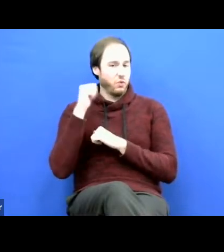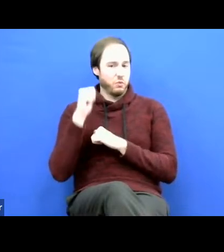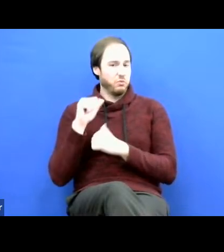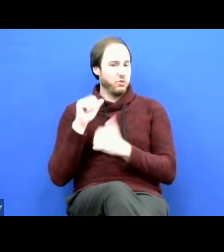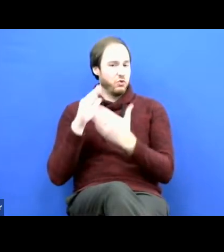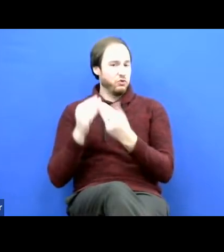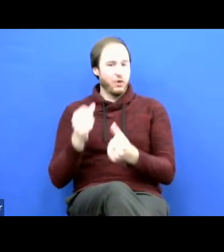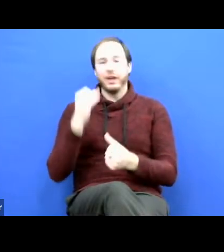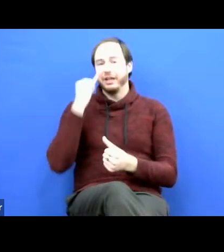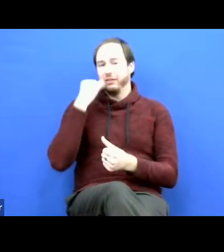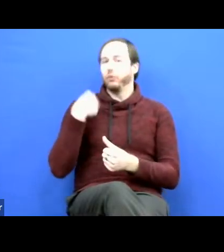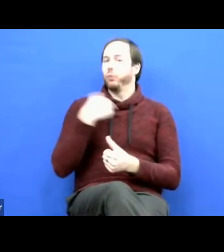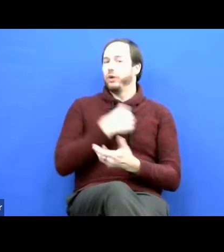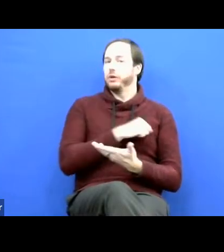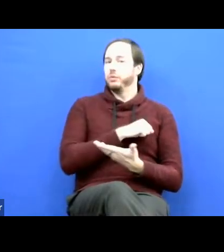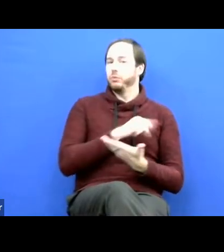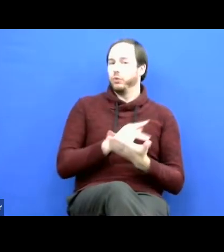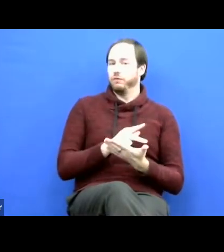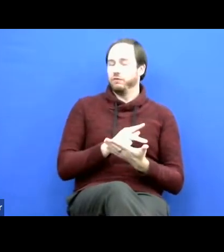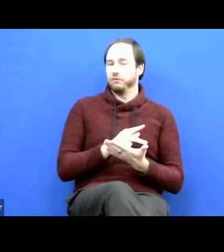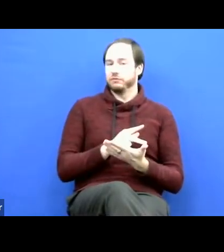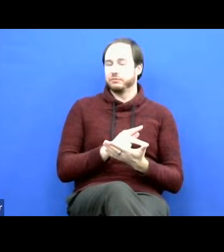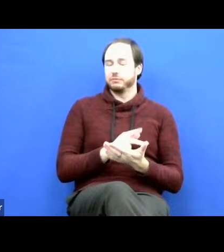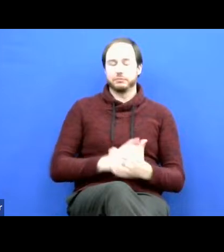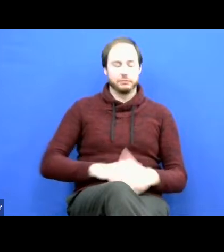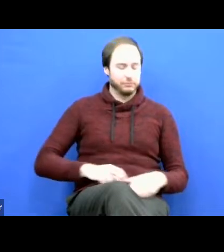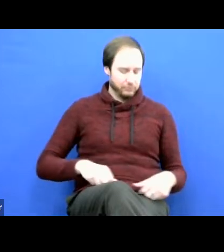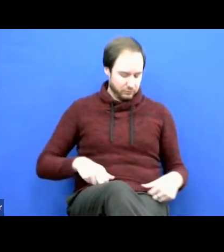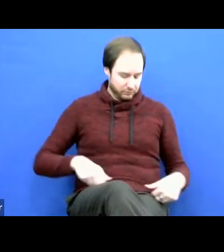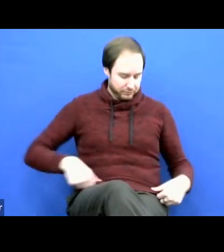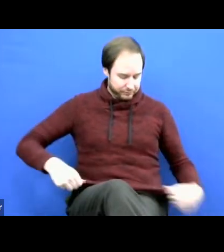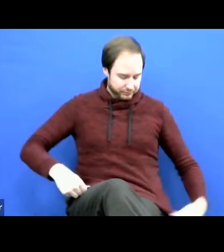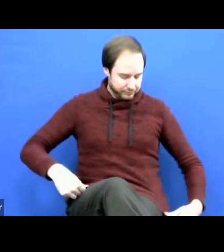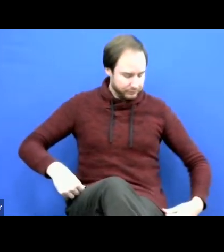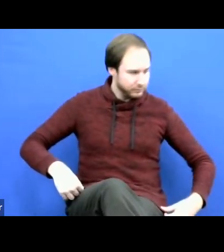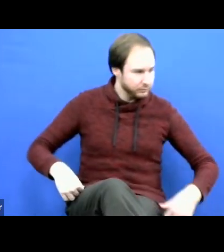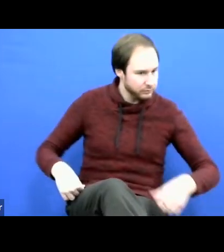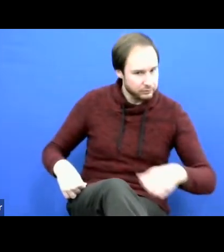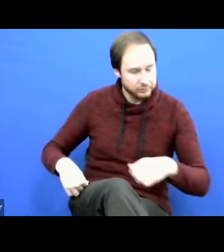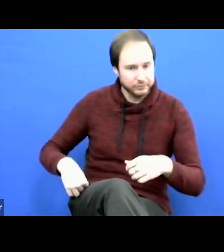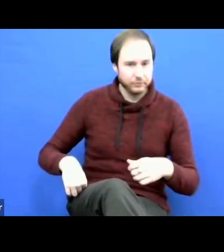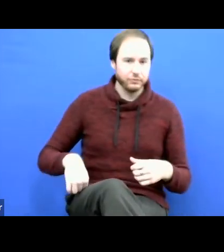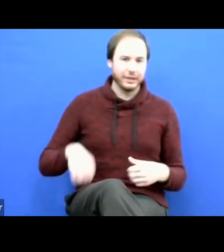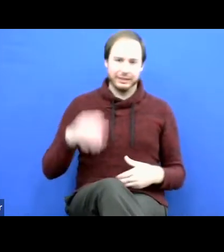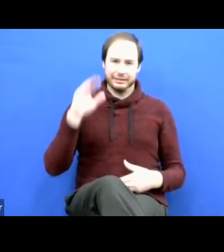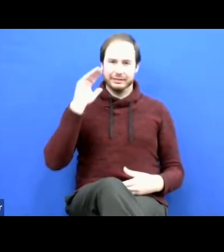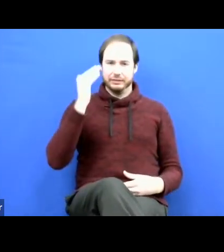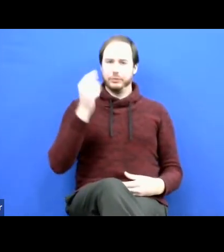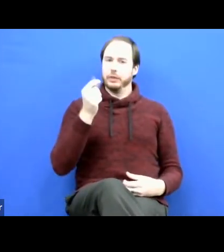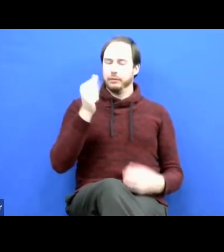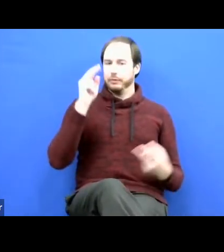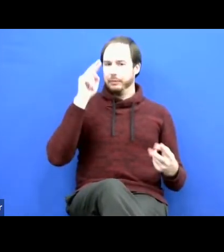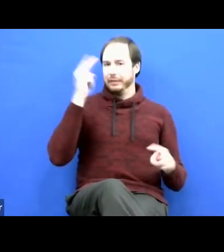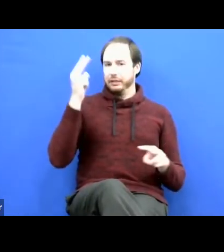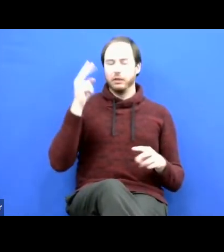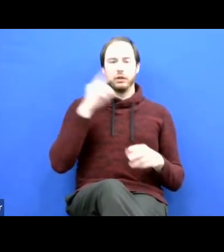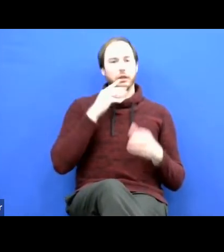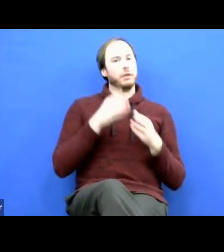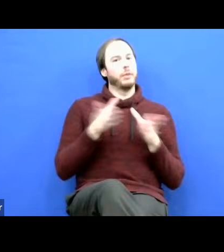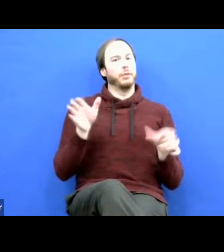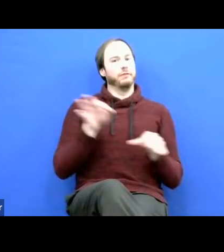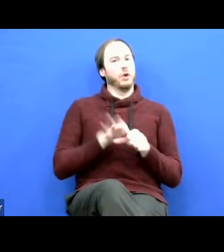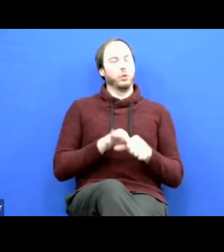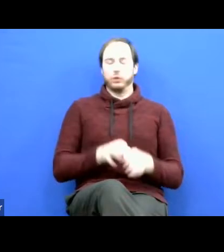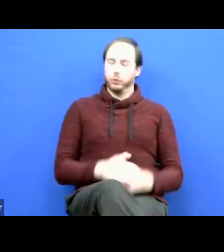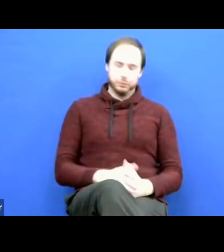if it's approved. You know, one of the things that there's misconception that it's a public vote. It is